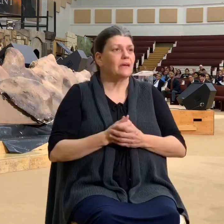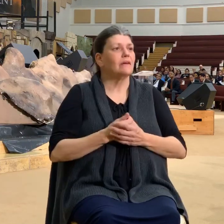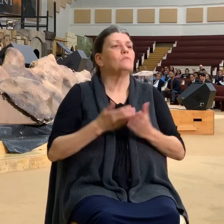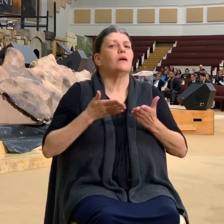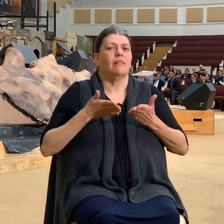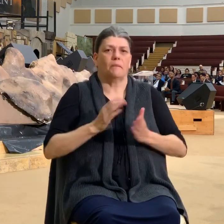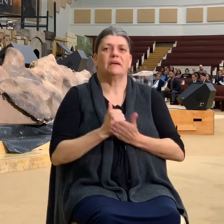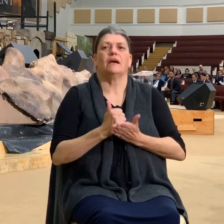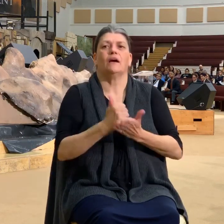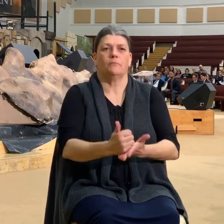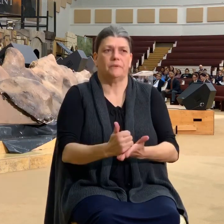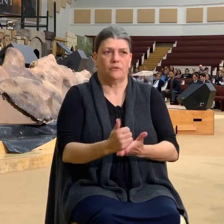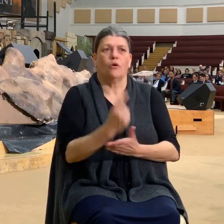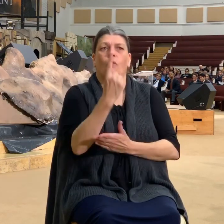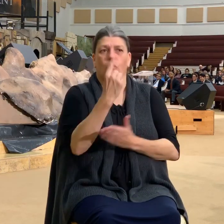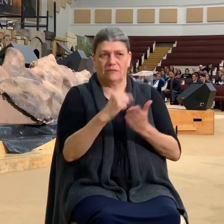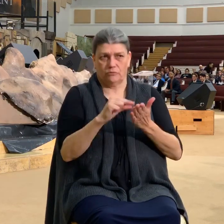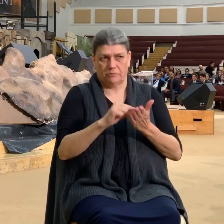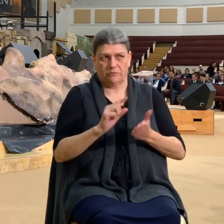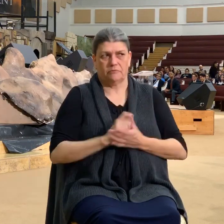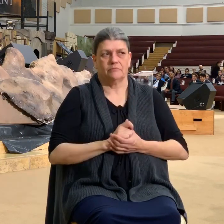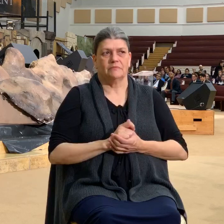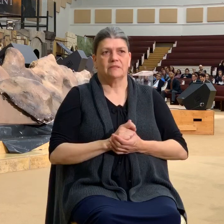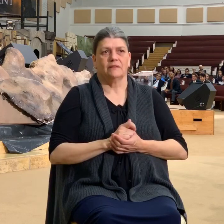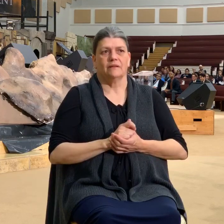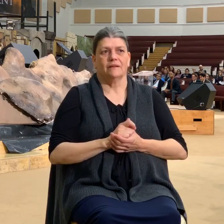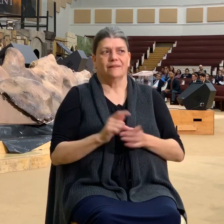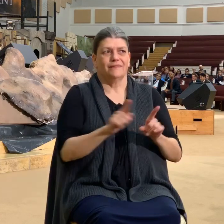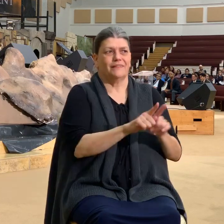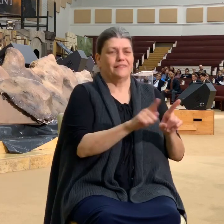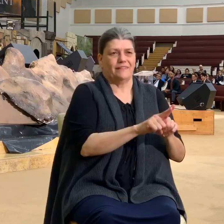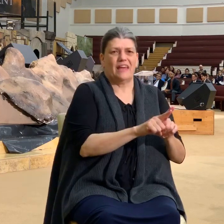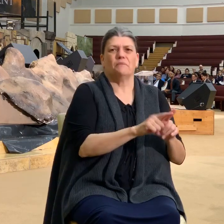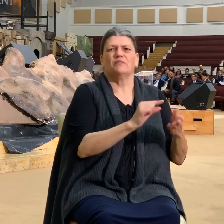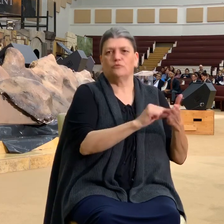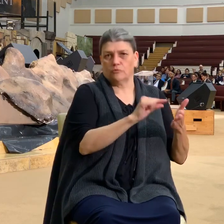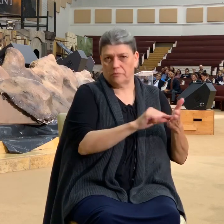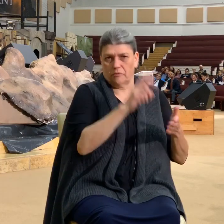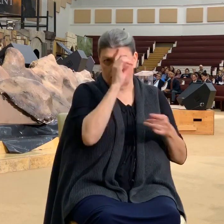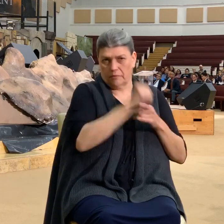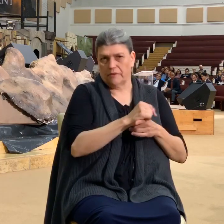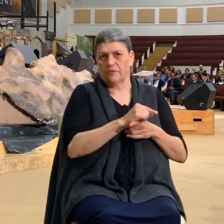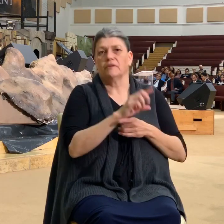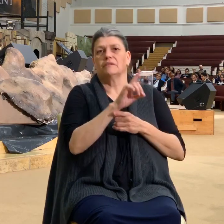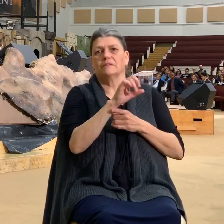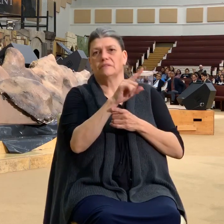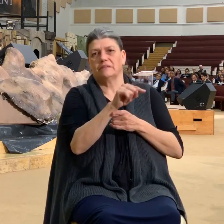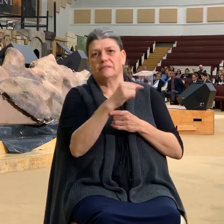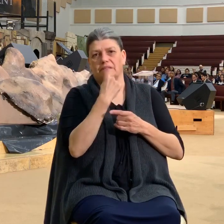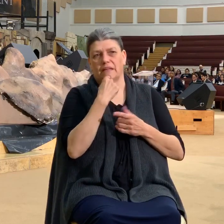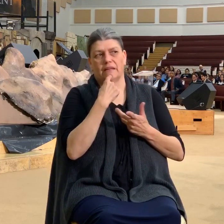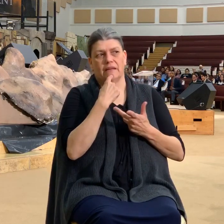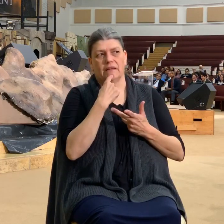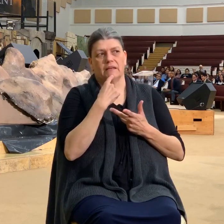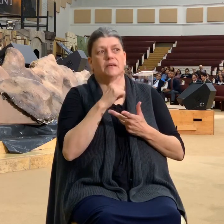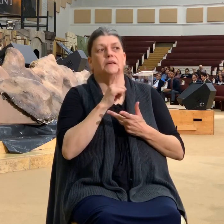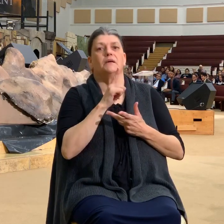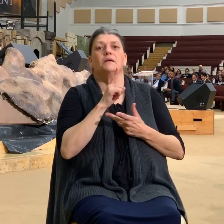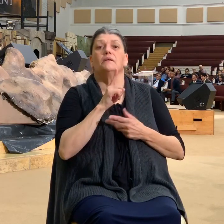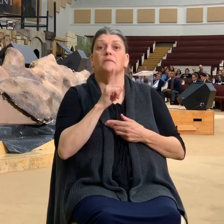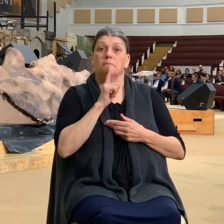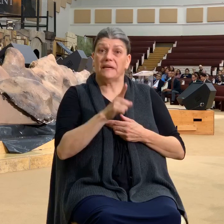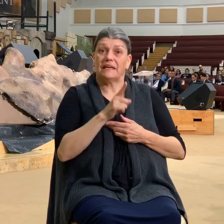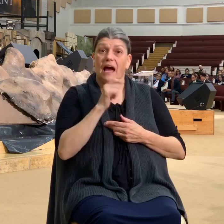help you with this one scripture. It's the same scripture Brother Gerardo Diaz said. Be not